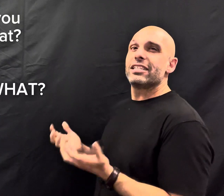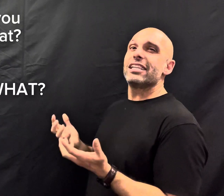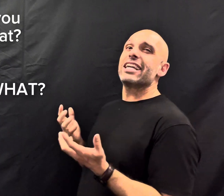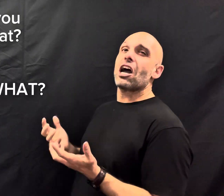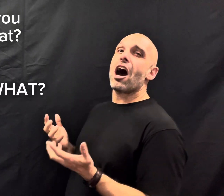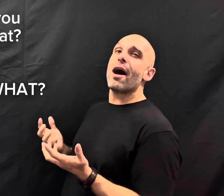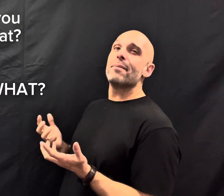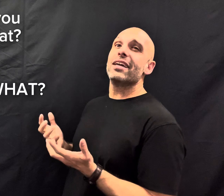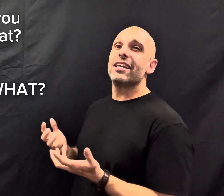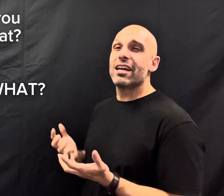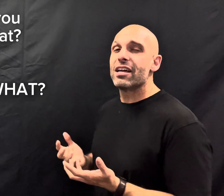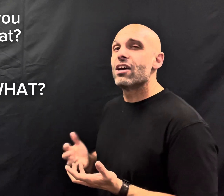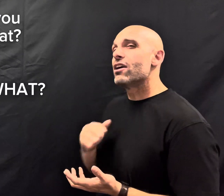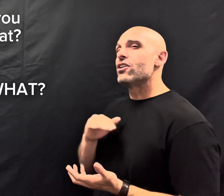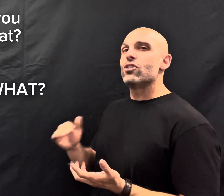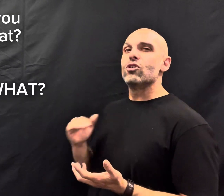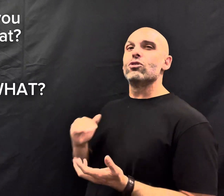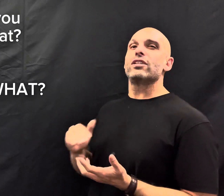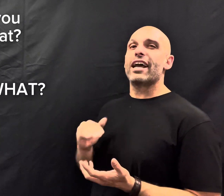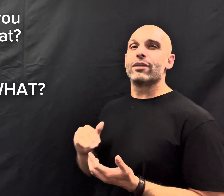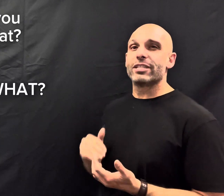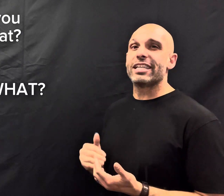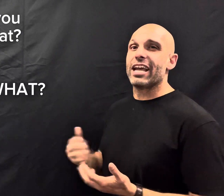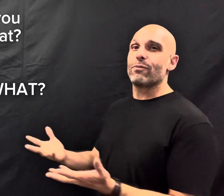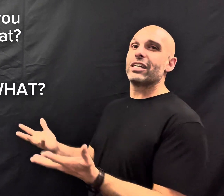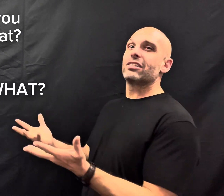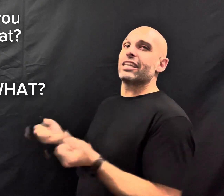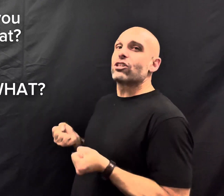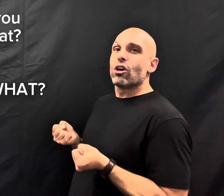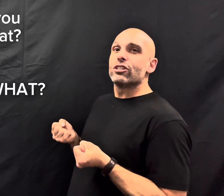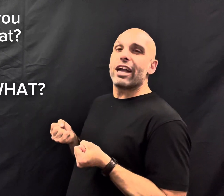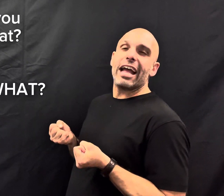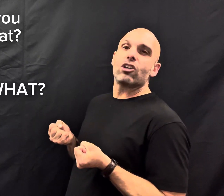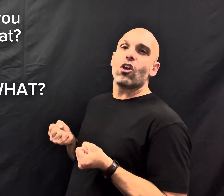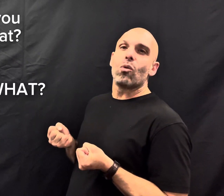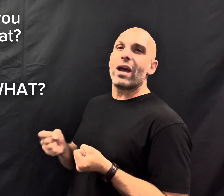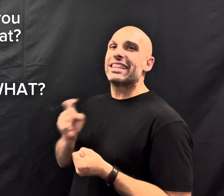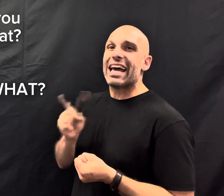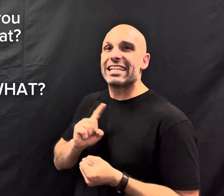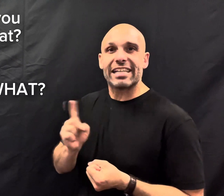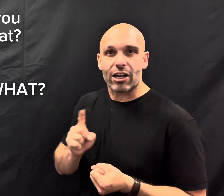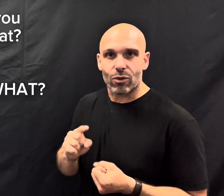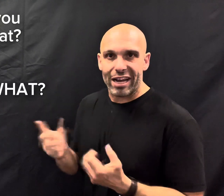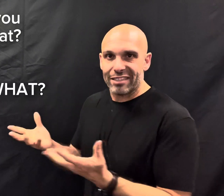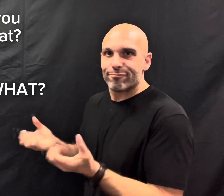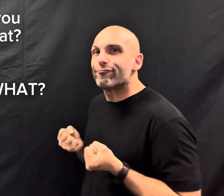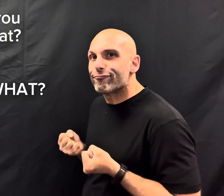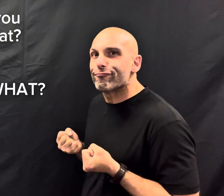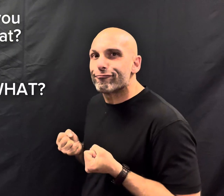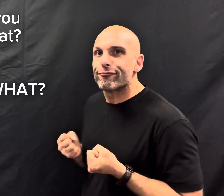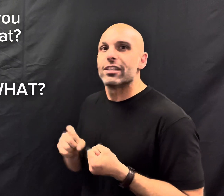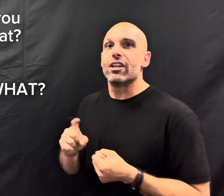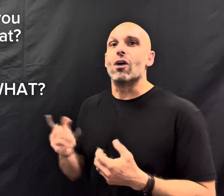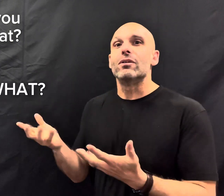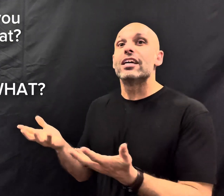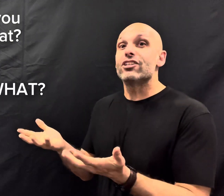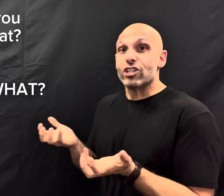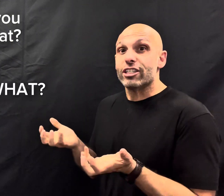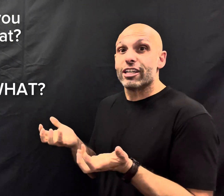a common new signer mistake. They close their hands all the way. That is not correct. No, it's just a little